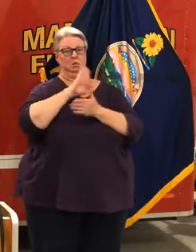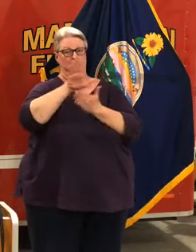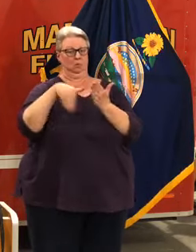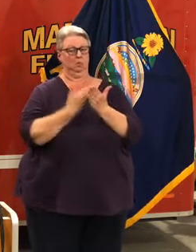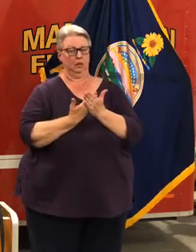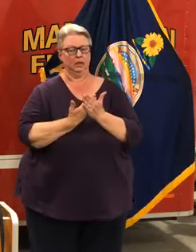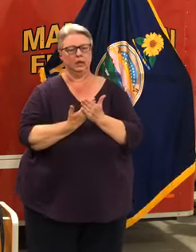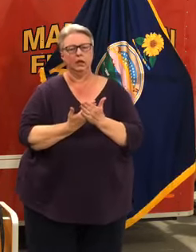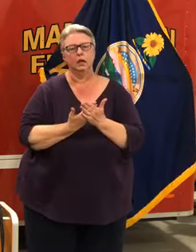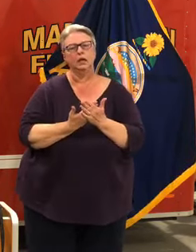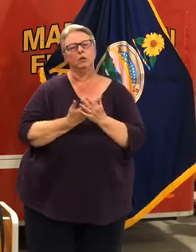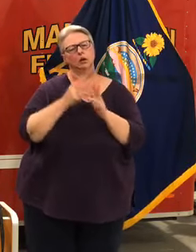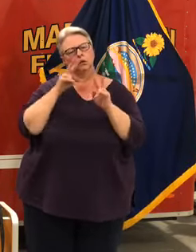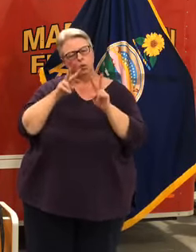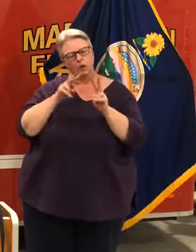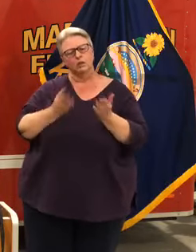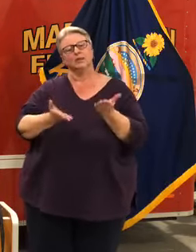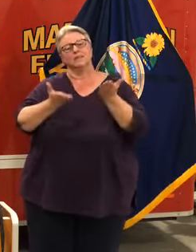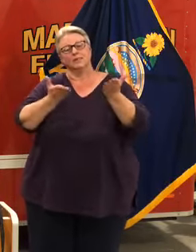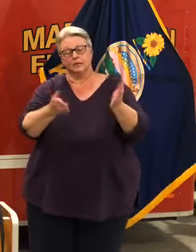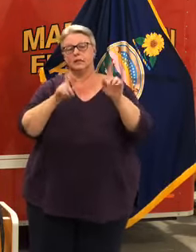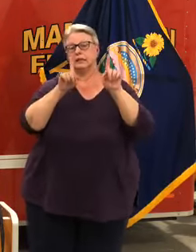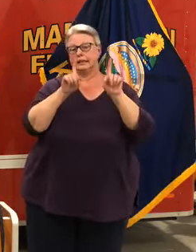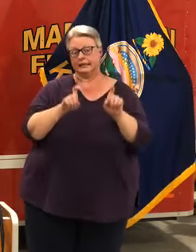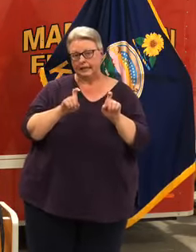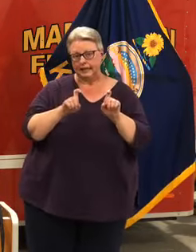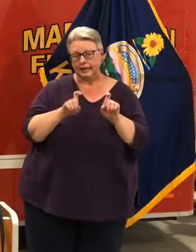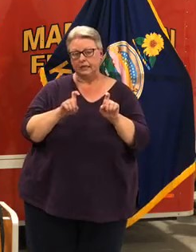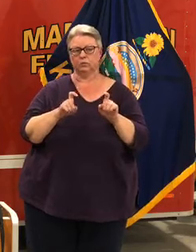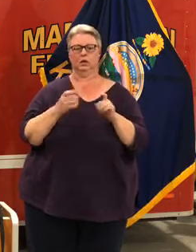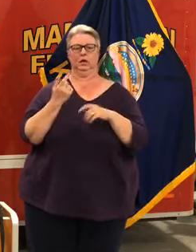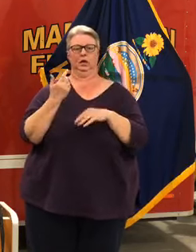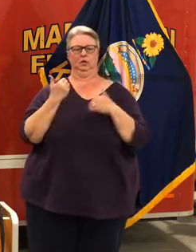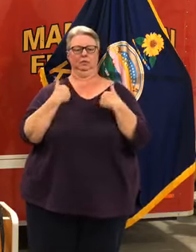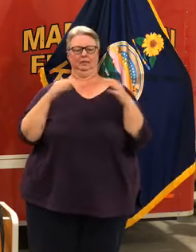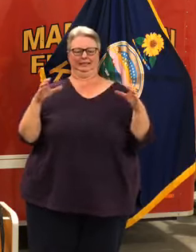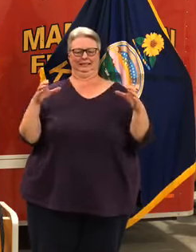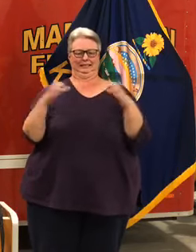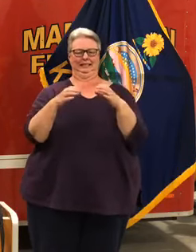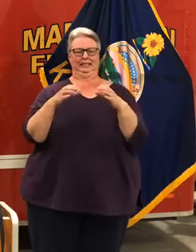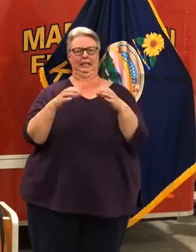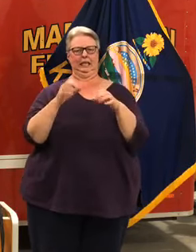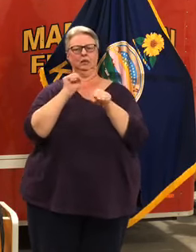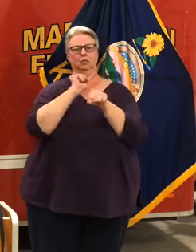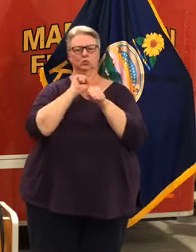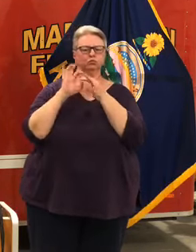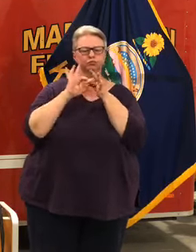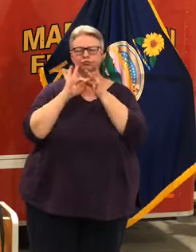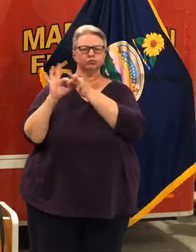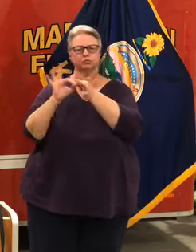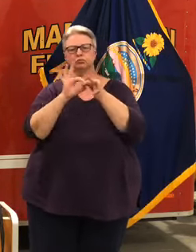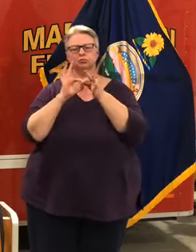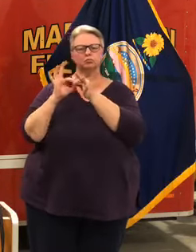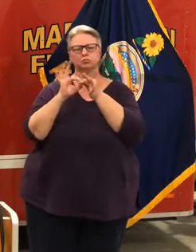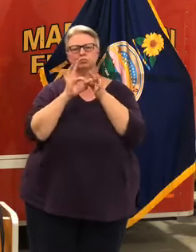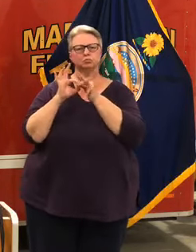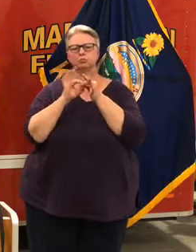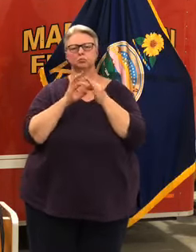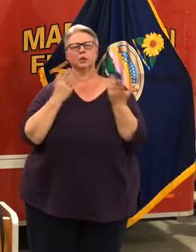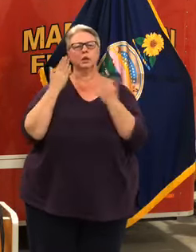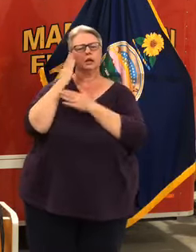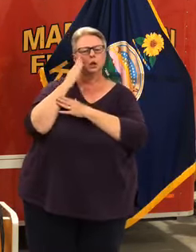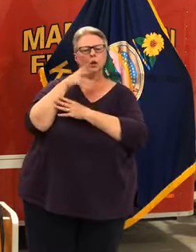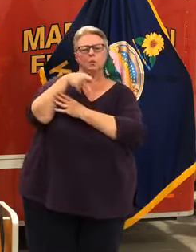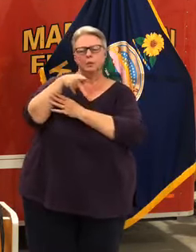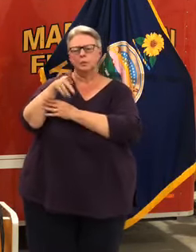We're watching our availability right now. That's why we have these teams that we work with, and we're keeping track of not only that, but all of our PPE